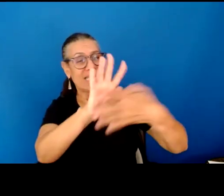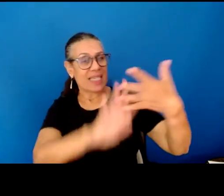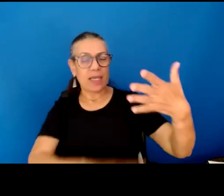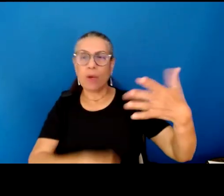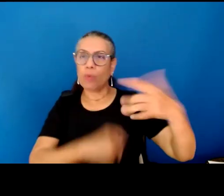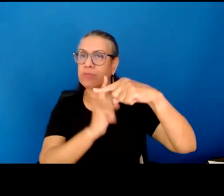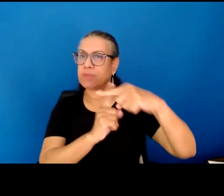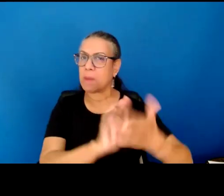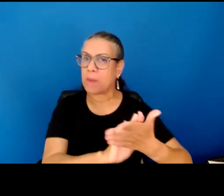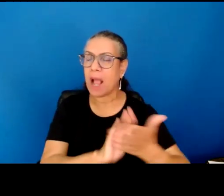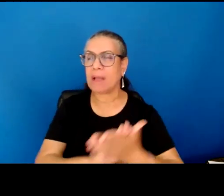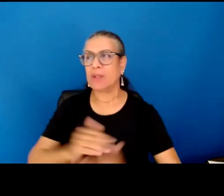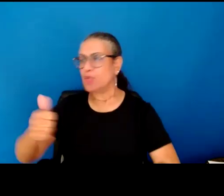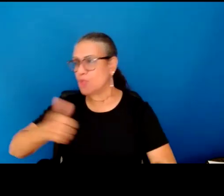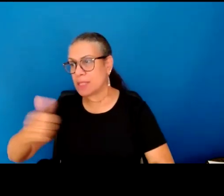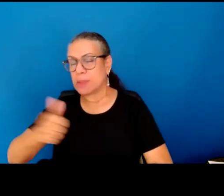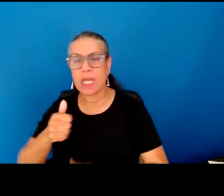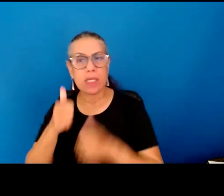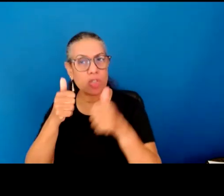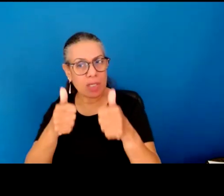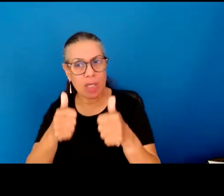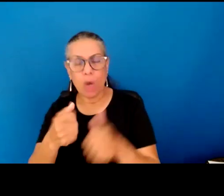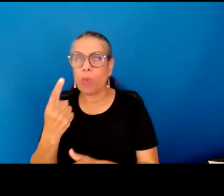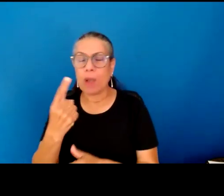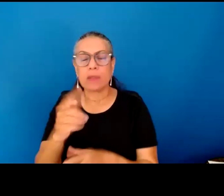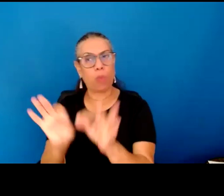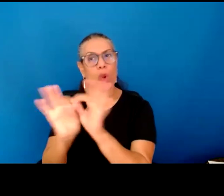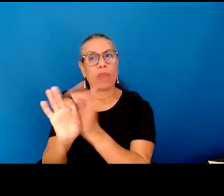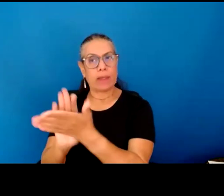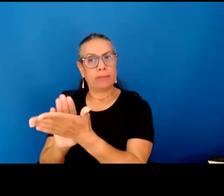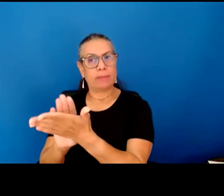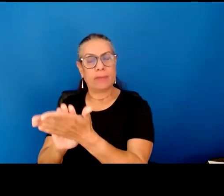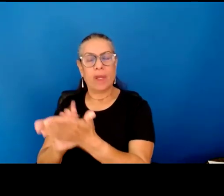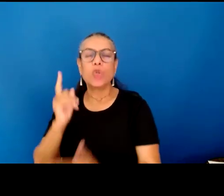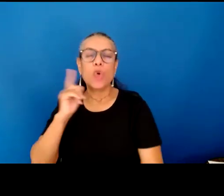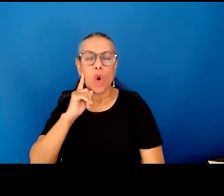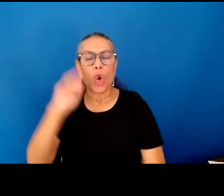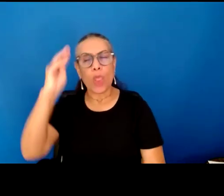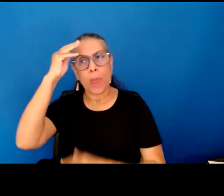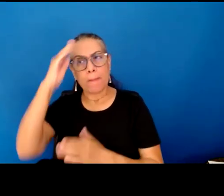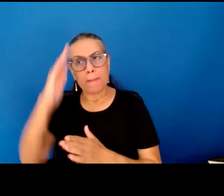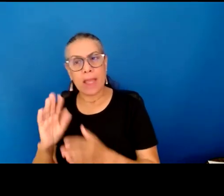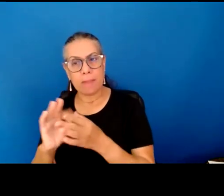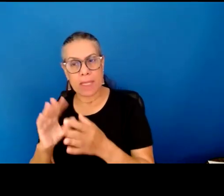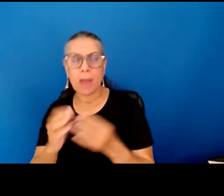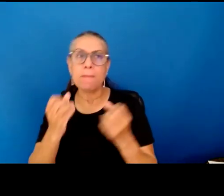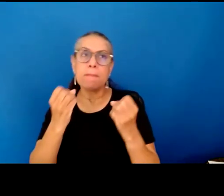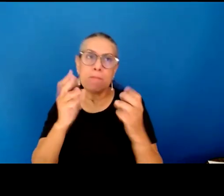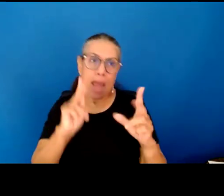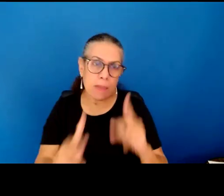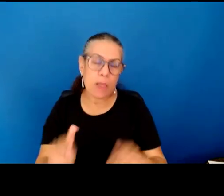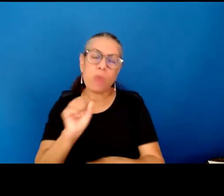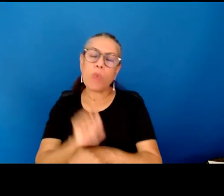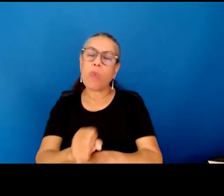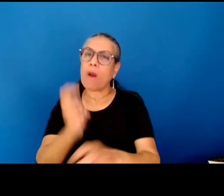of. Transportation efforts, certainly among them, one of the most noteworthy. You heard the mayor mention this as well, and many who have done